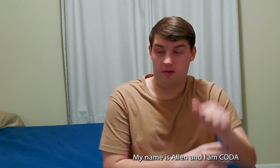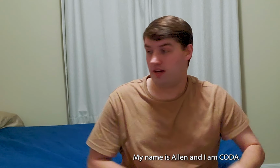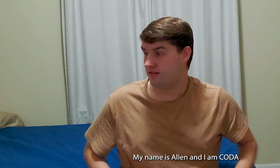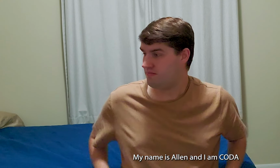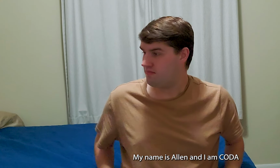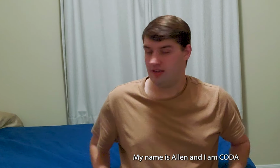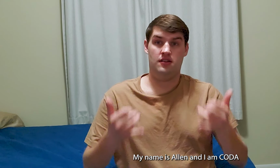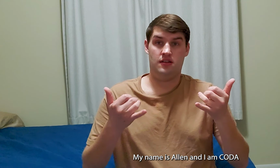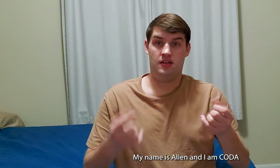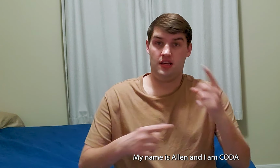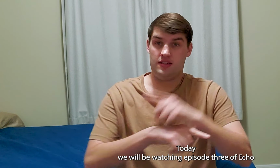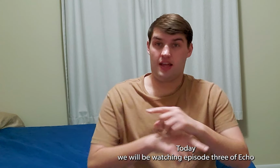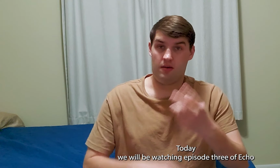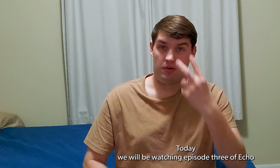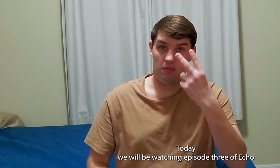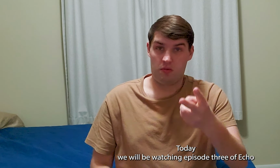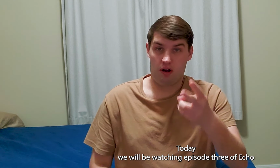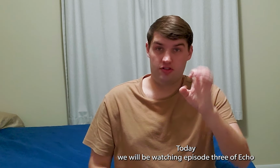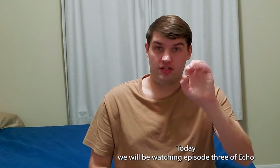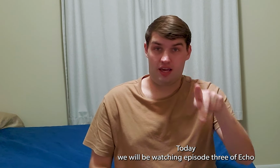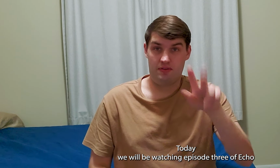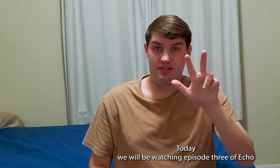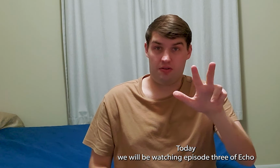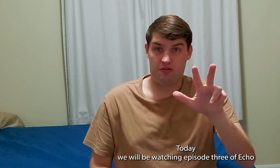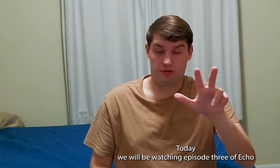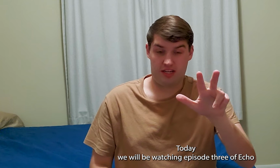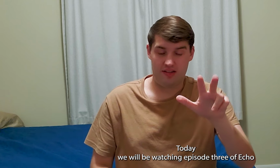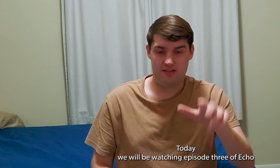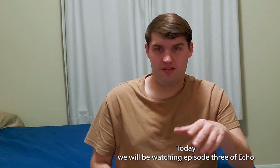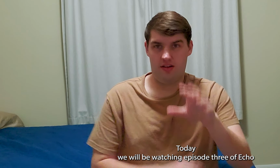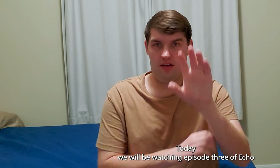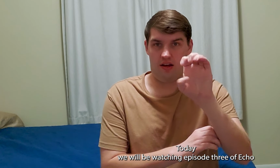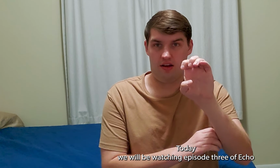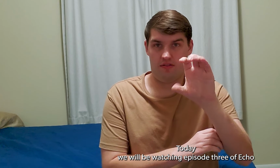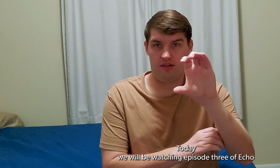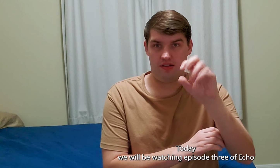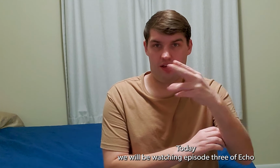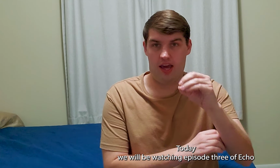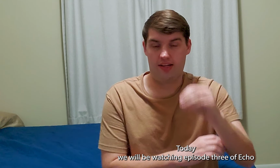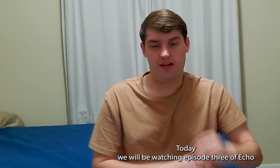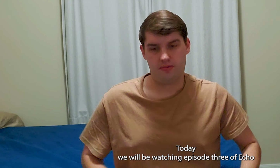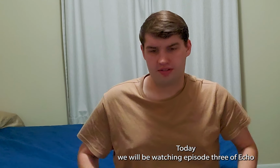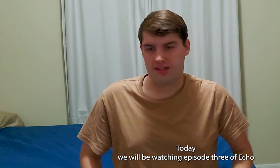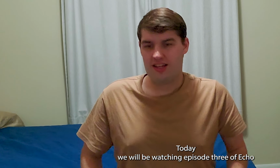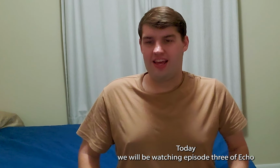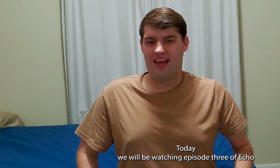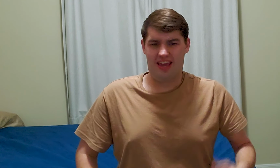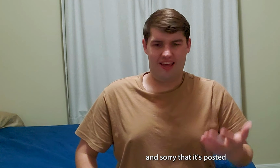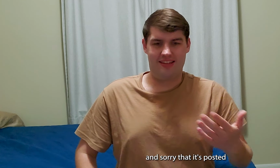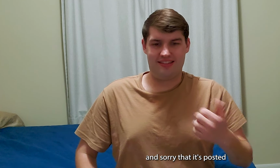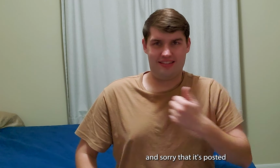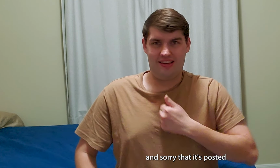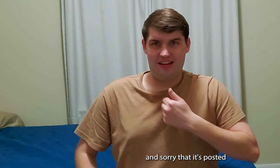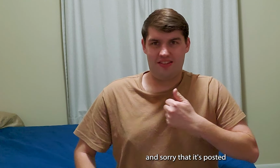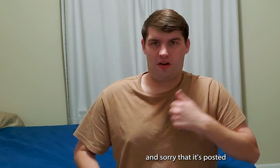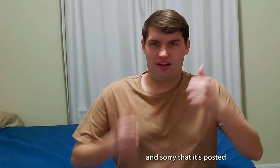CODA. Today we will be watching episode 3 of Echo. And sorry